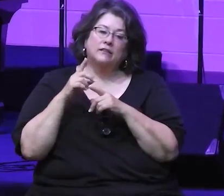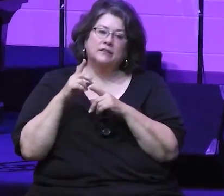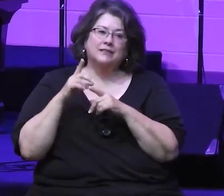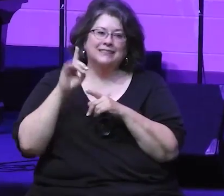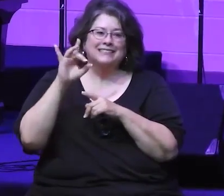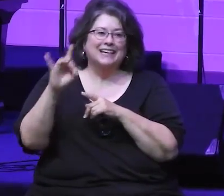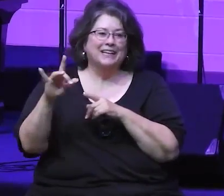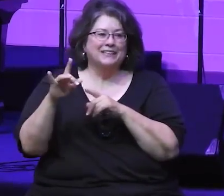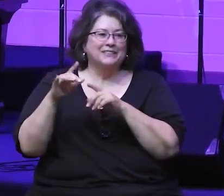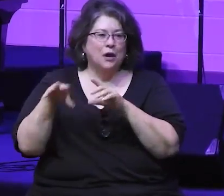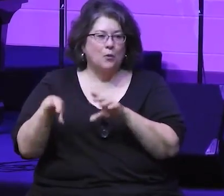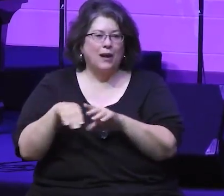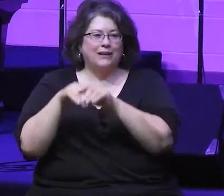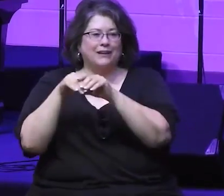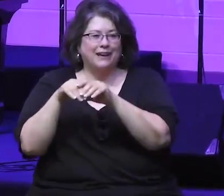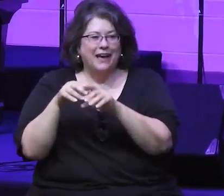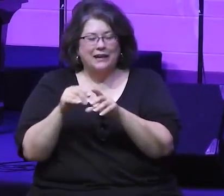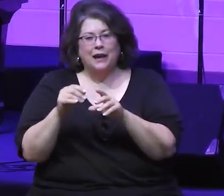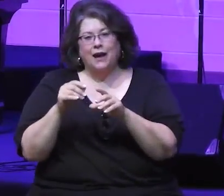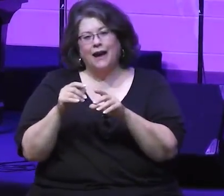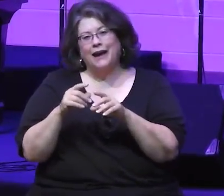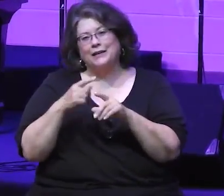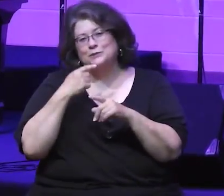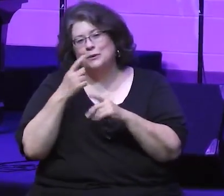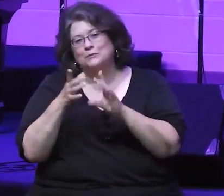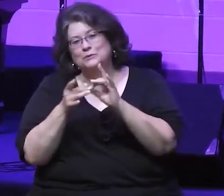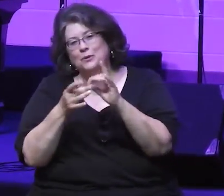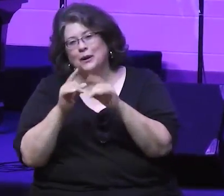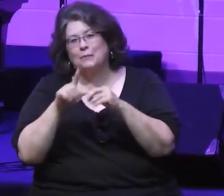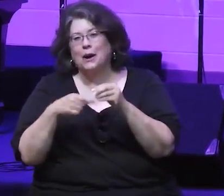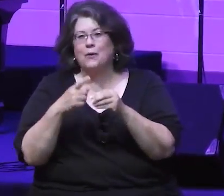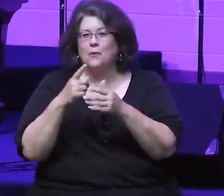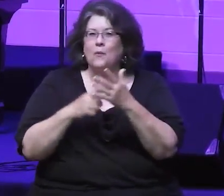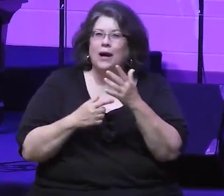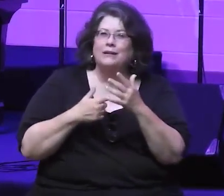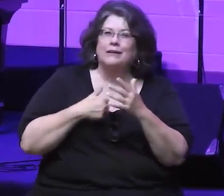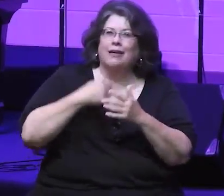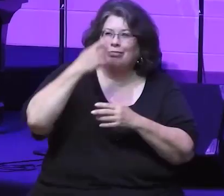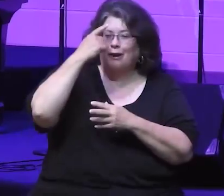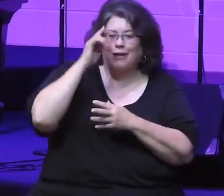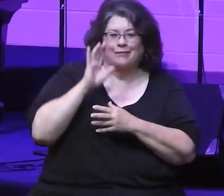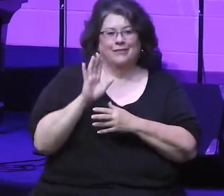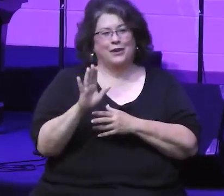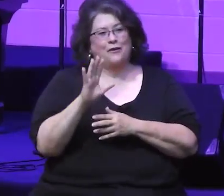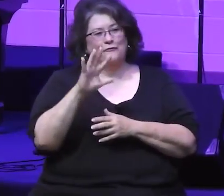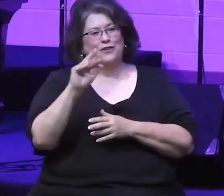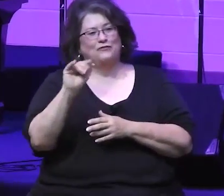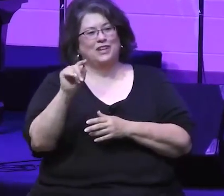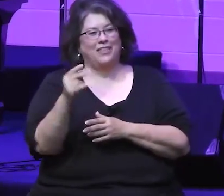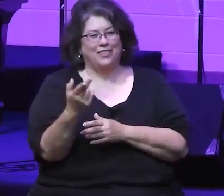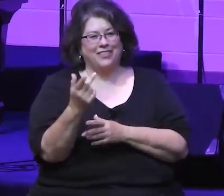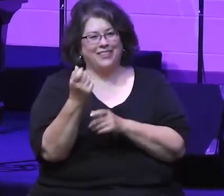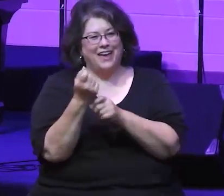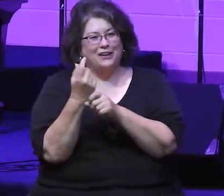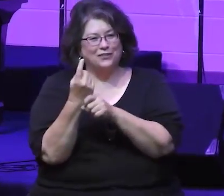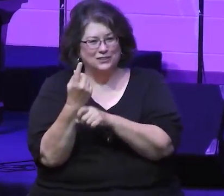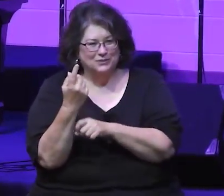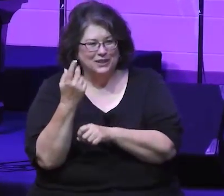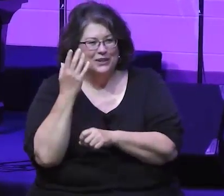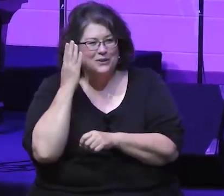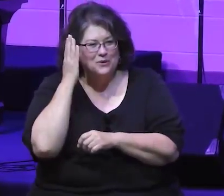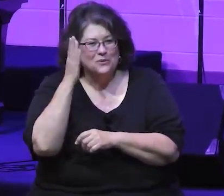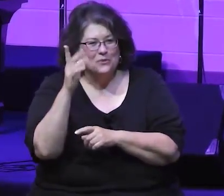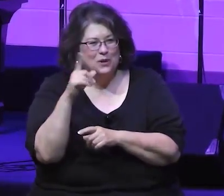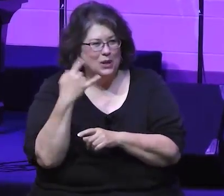their 50th wedding anniversary would look like. When we take these types of long trajectories, this parable is simply asking us to